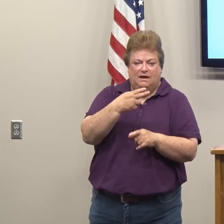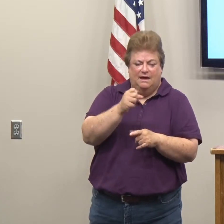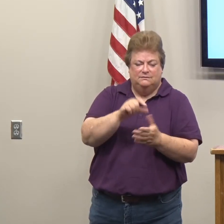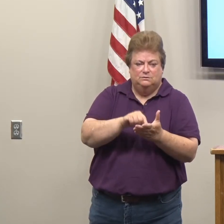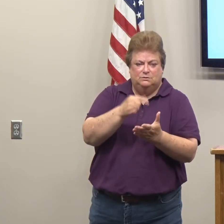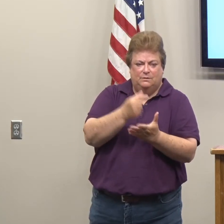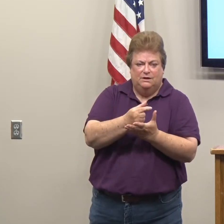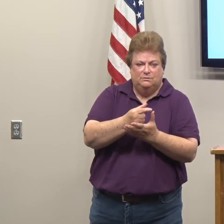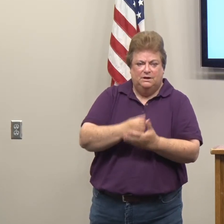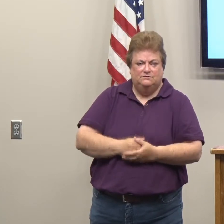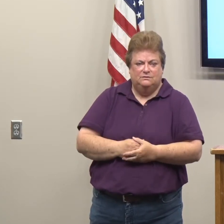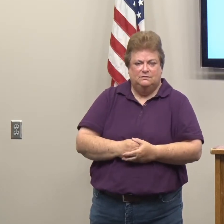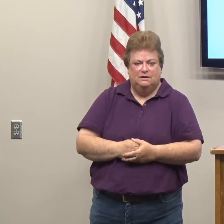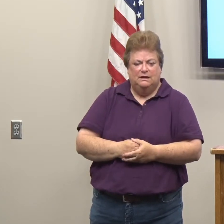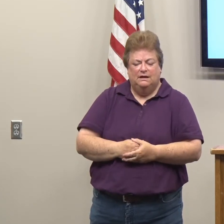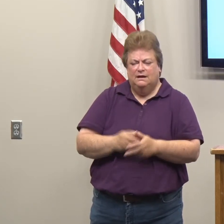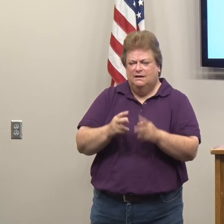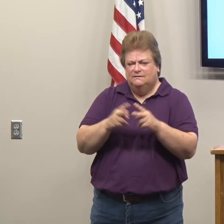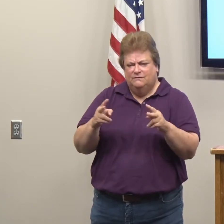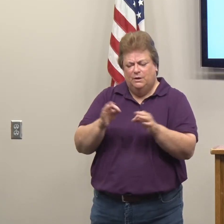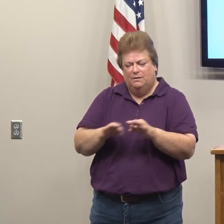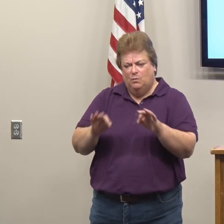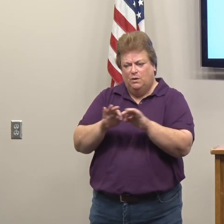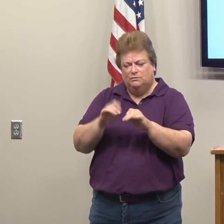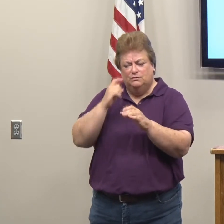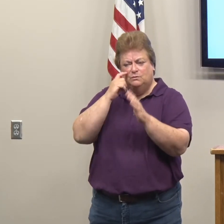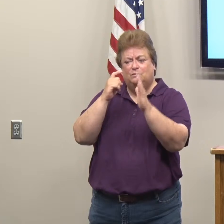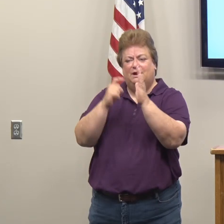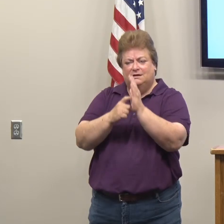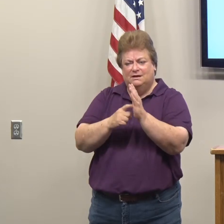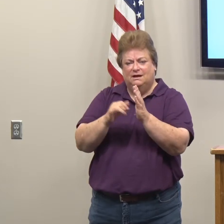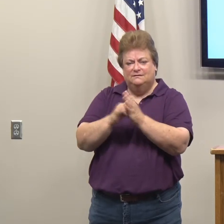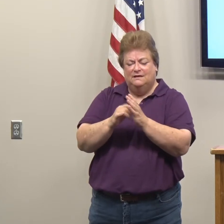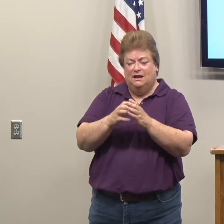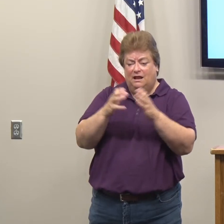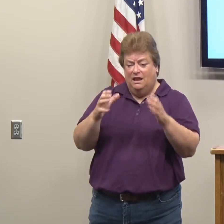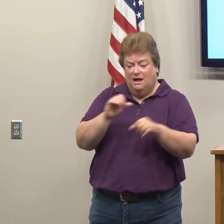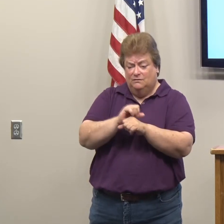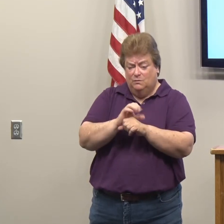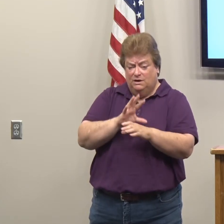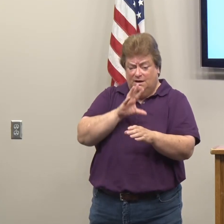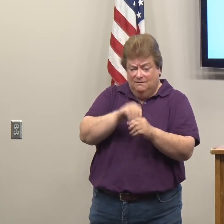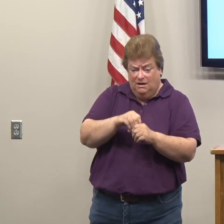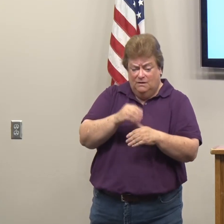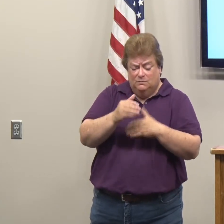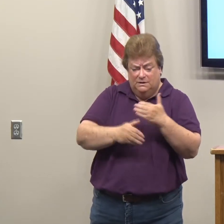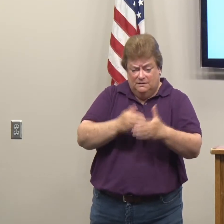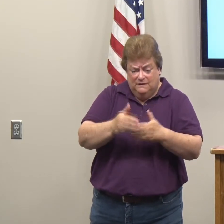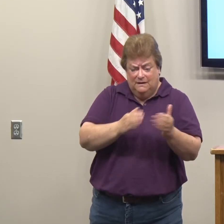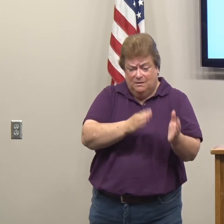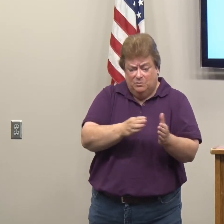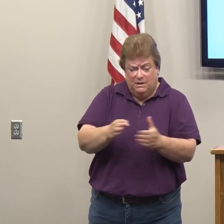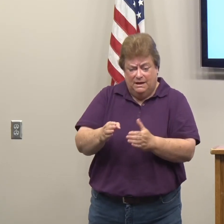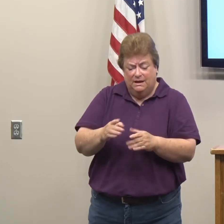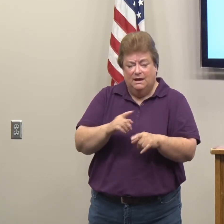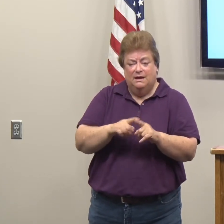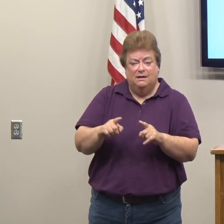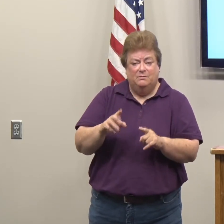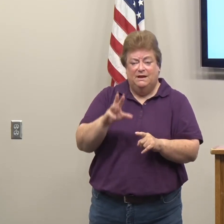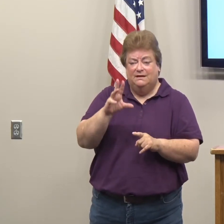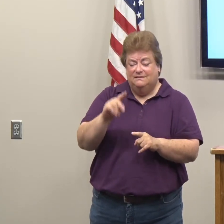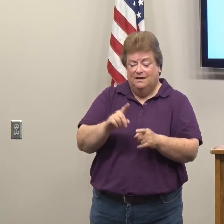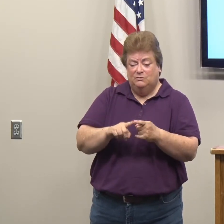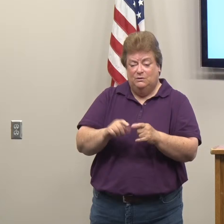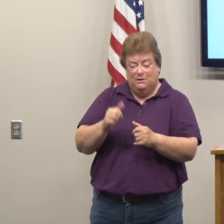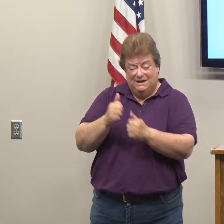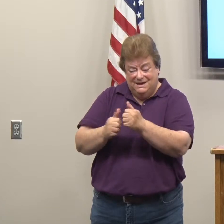graduation. And it's so important to recognize that as much work and planning goes into those events, it still is up to the actions of each and every one of